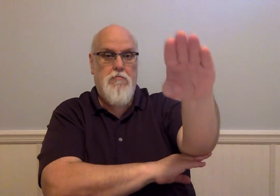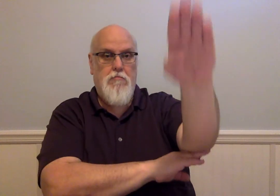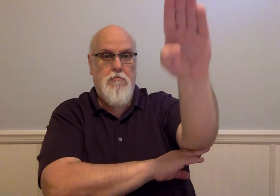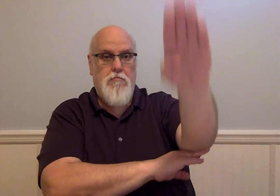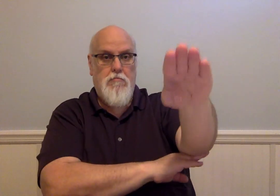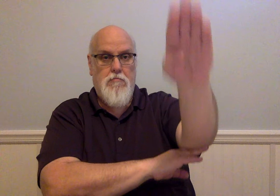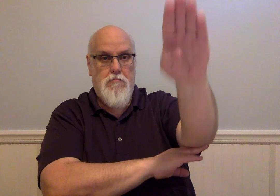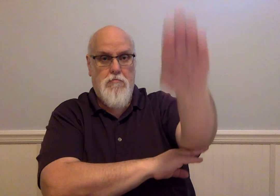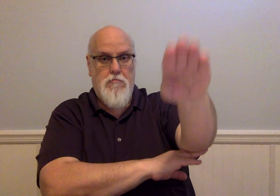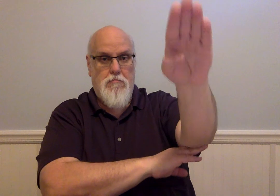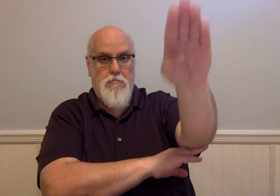Afternoon.